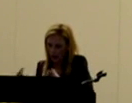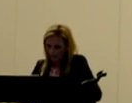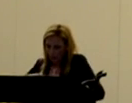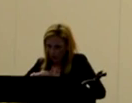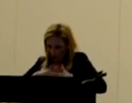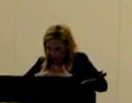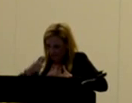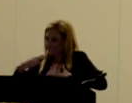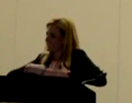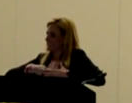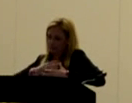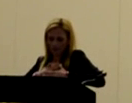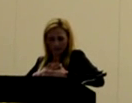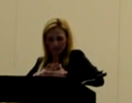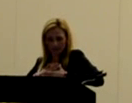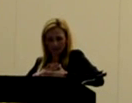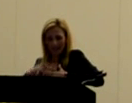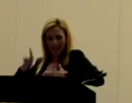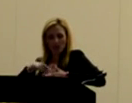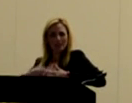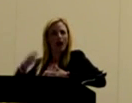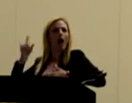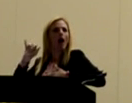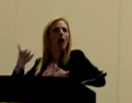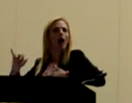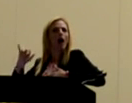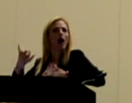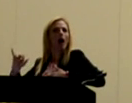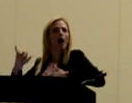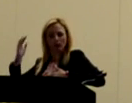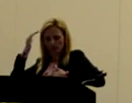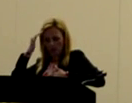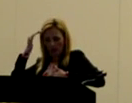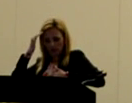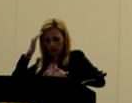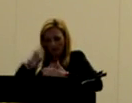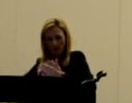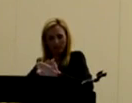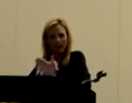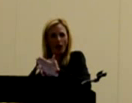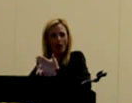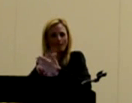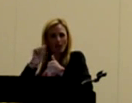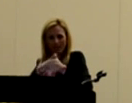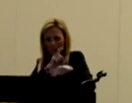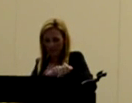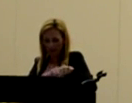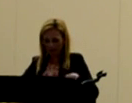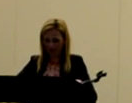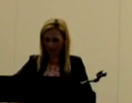close and pointed to her heart and said, "It is here." And it was then that Helen was conscious of beating